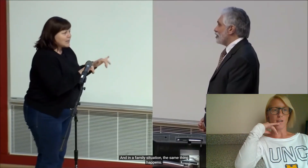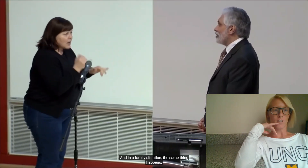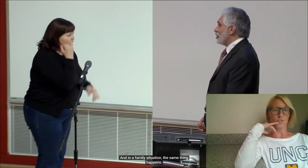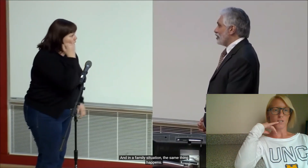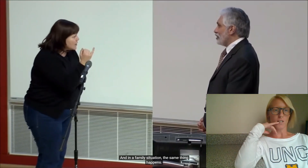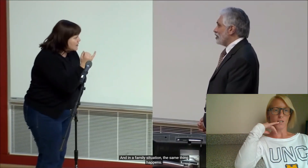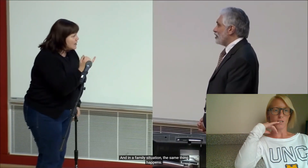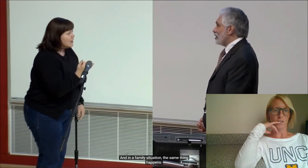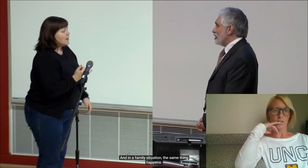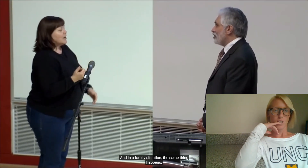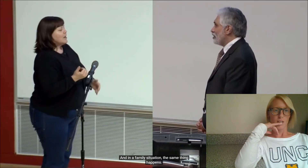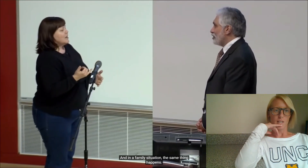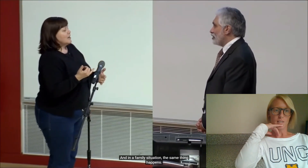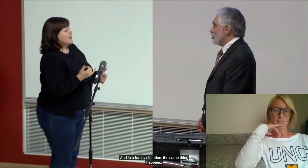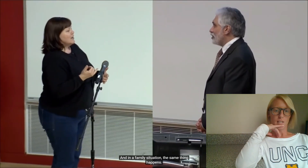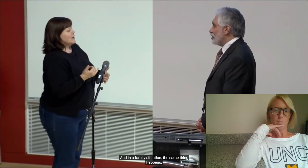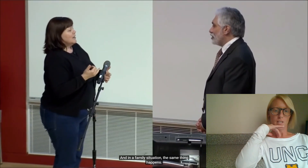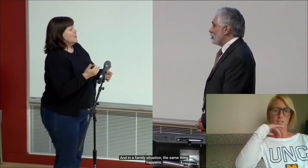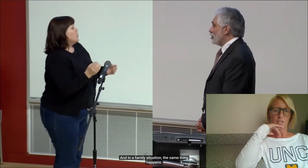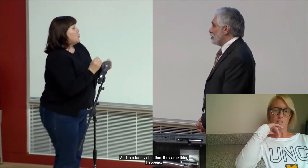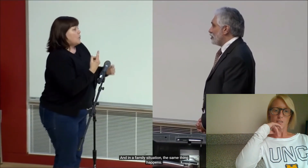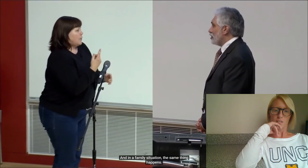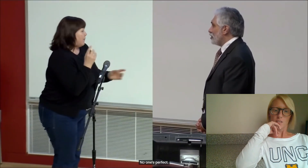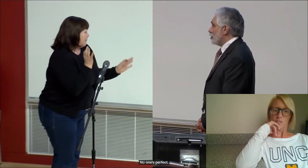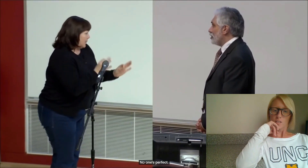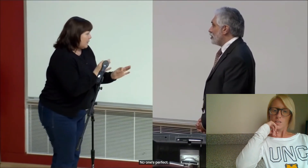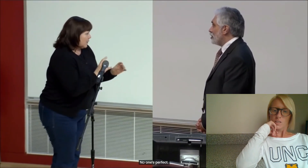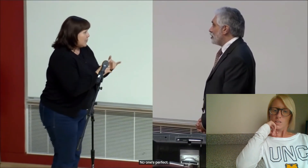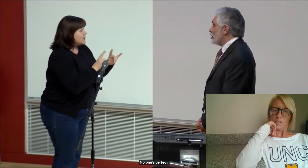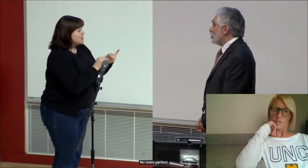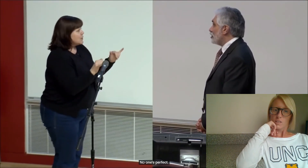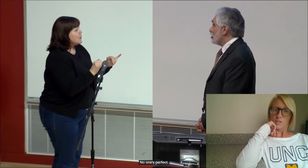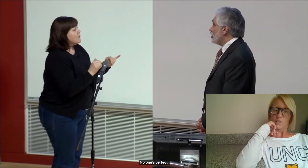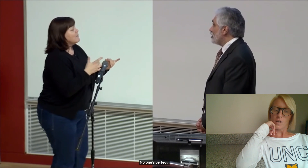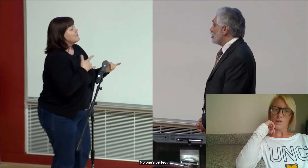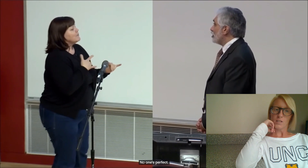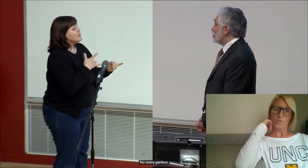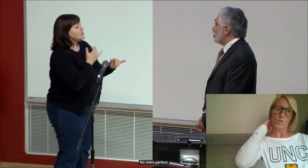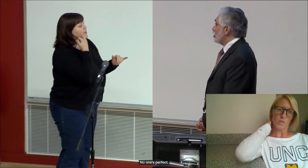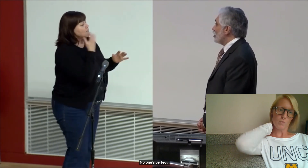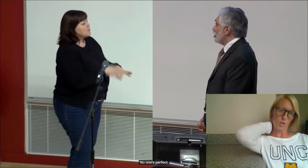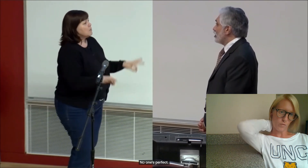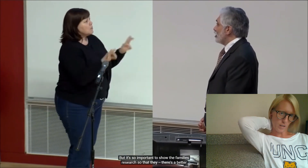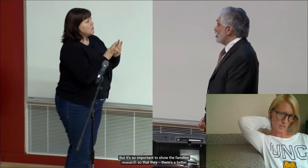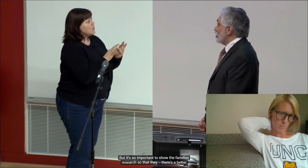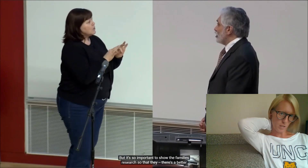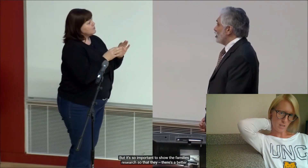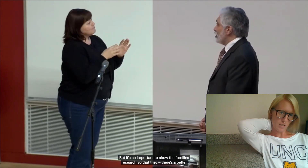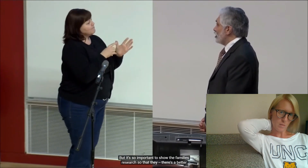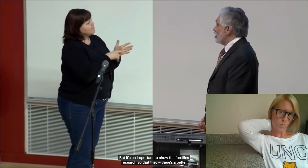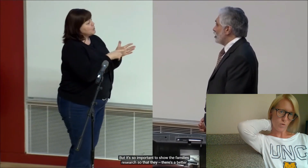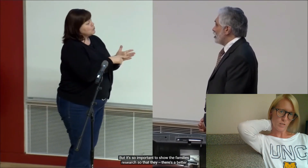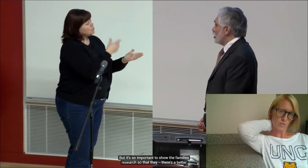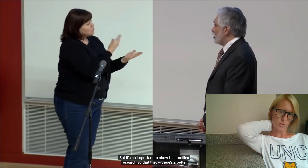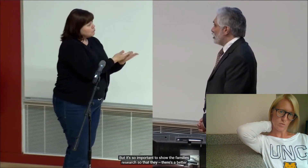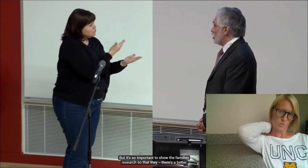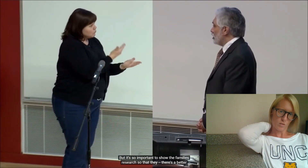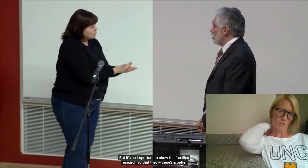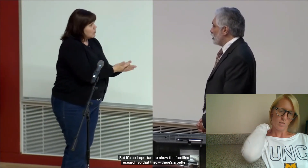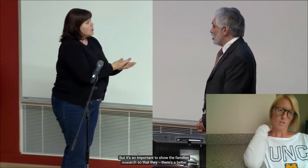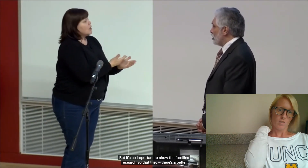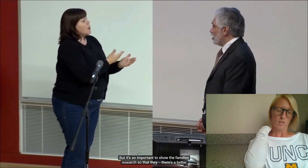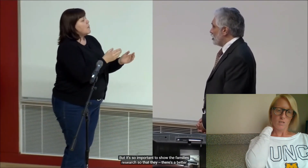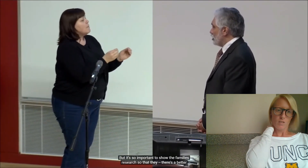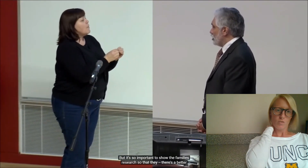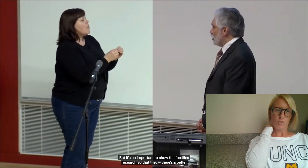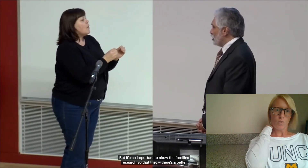in a family situation, the same thing it's the same happens. idea. No one's And I know perfect, no but one's perfect, but it's so important